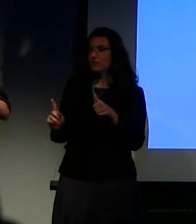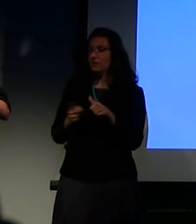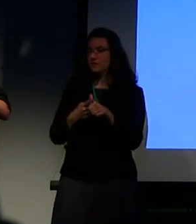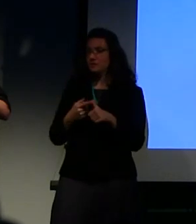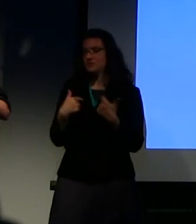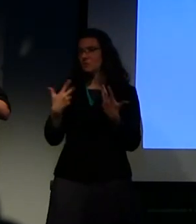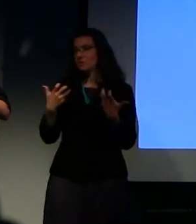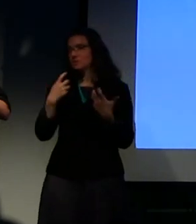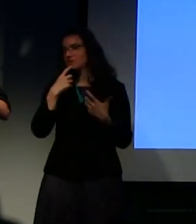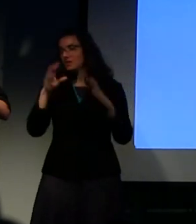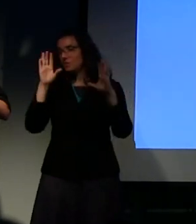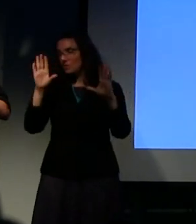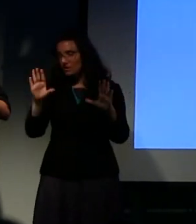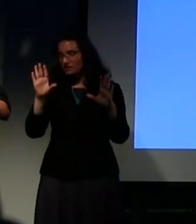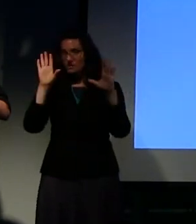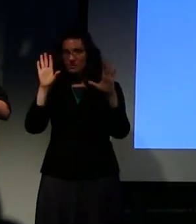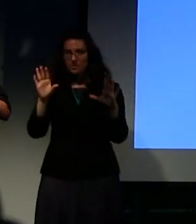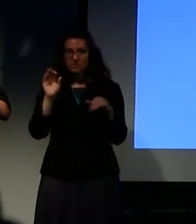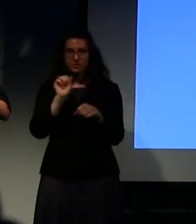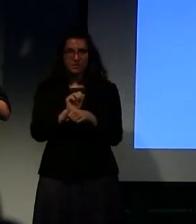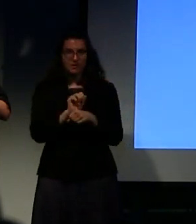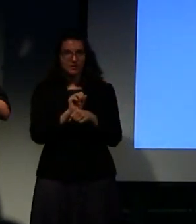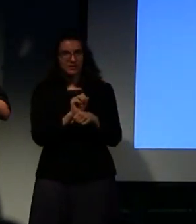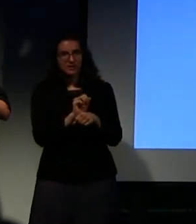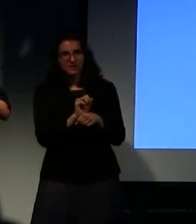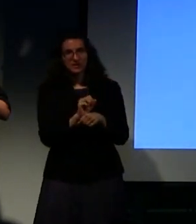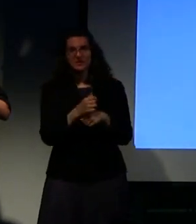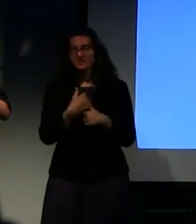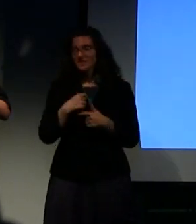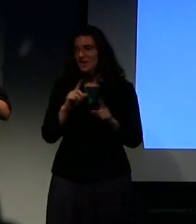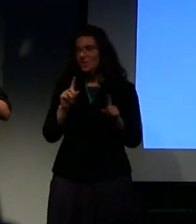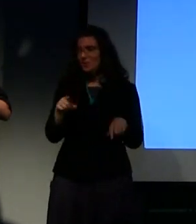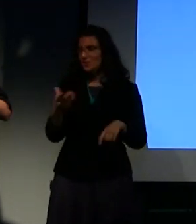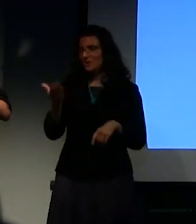wonderful work. I was at the last one.